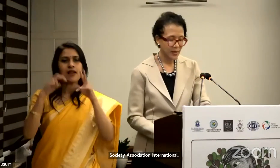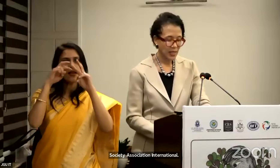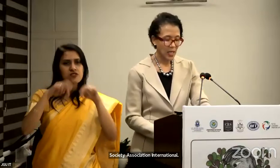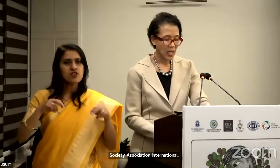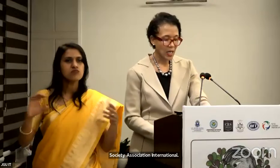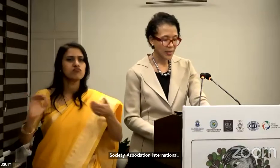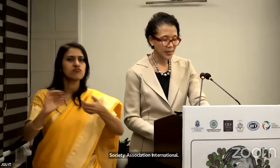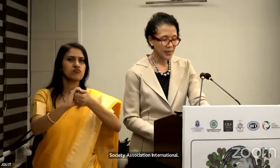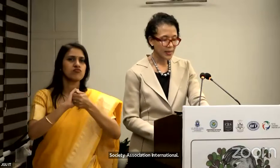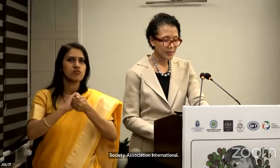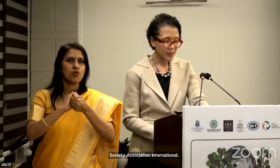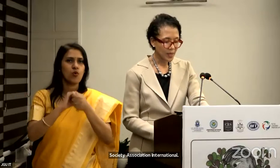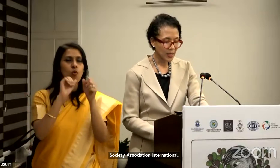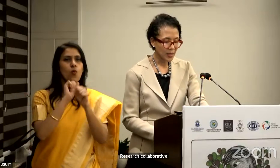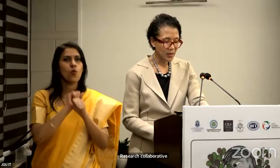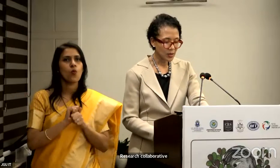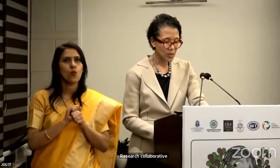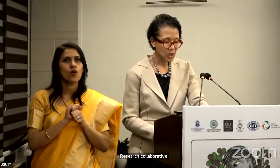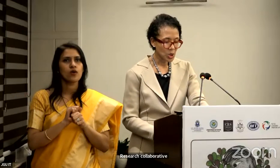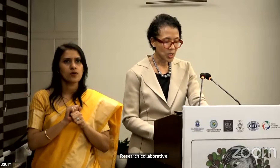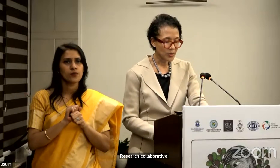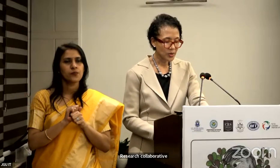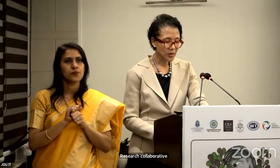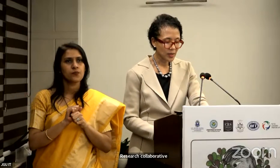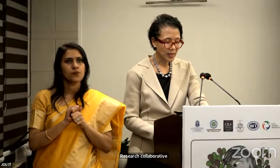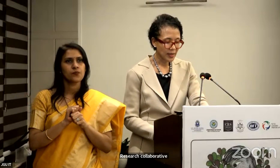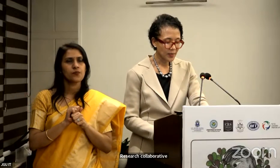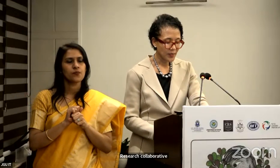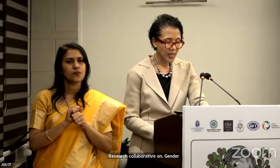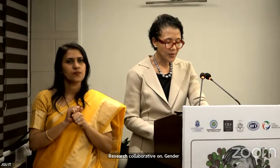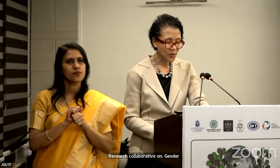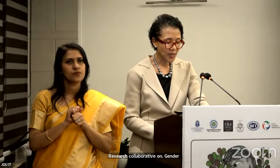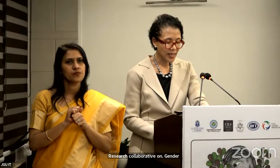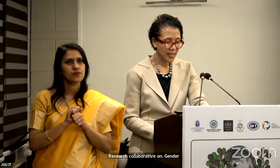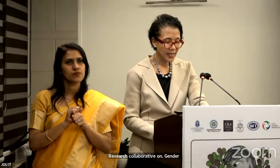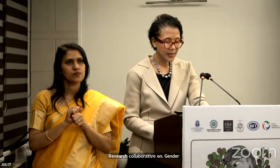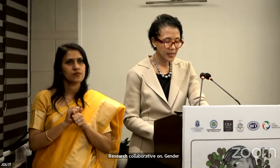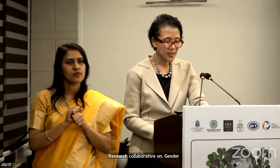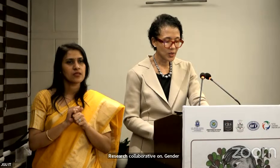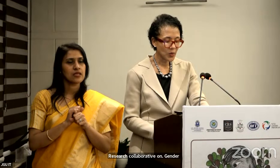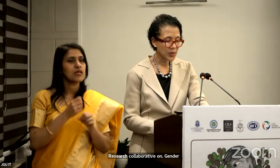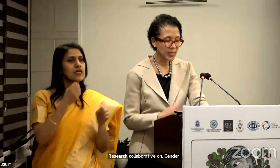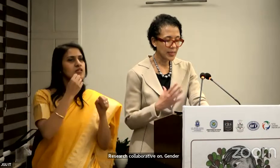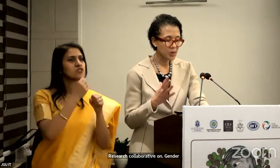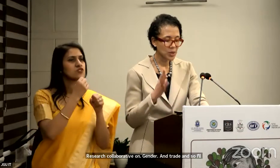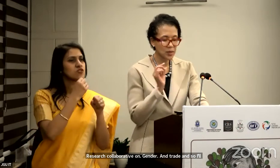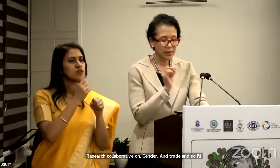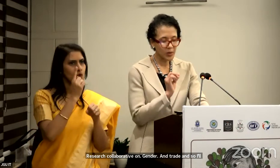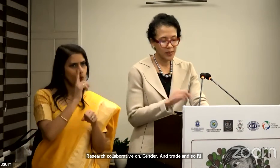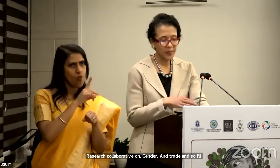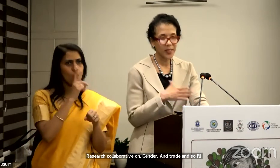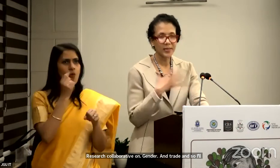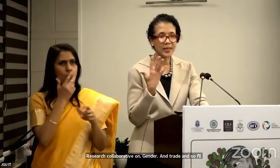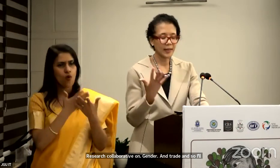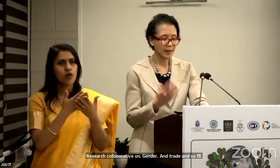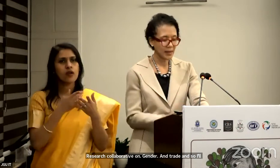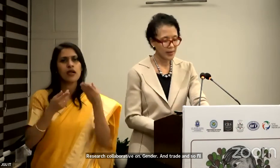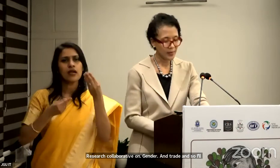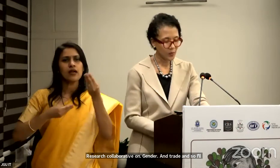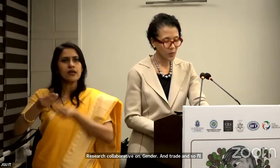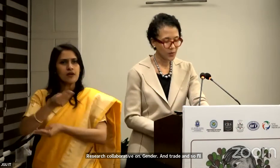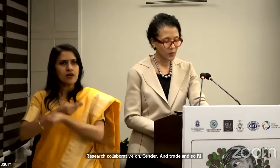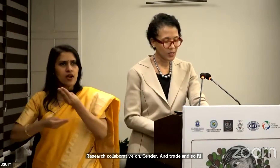Collaborative on gender and trade. And so I'll say just a little bit, because